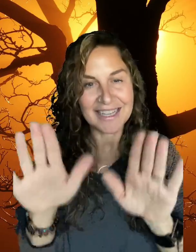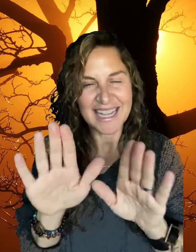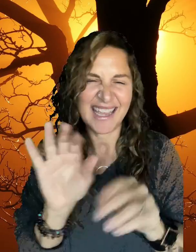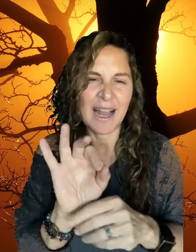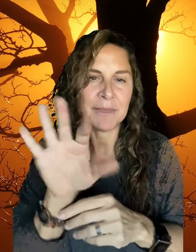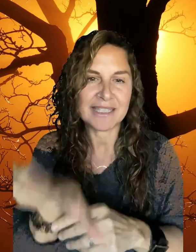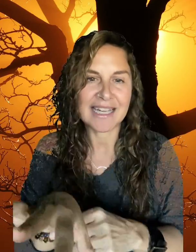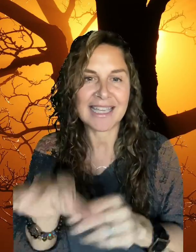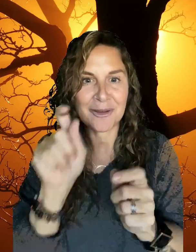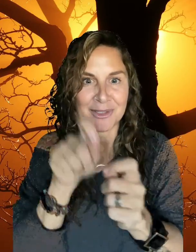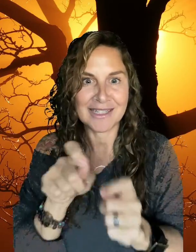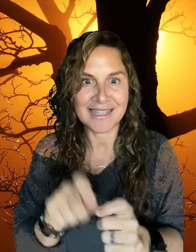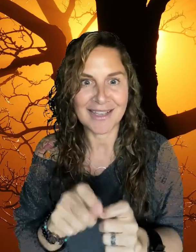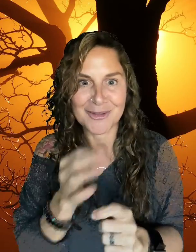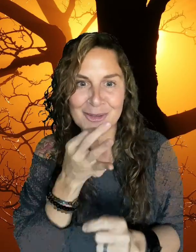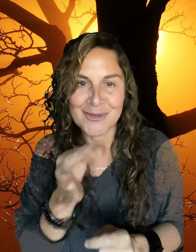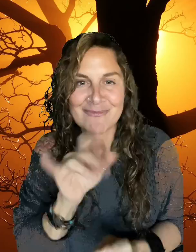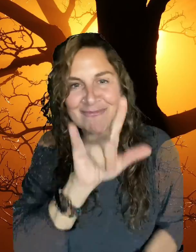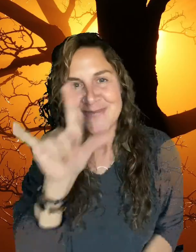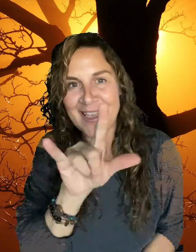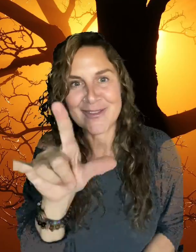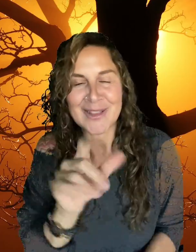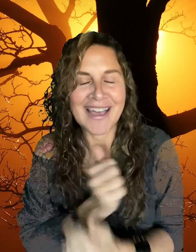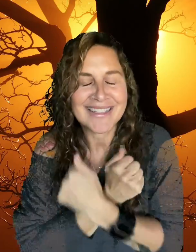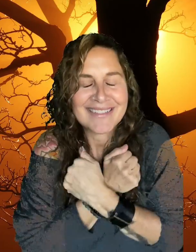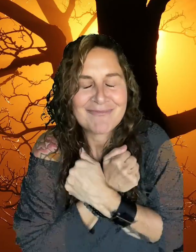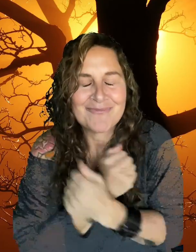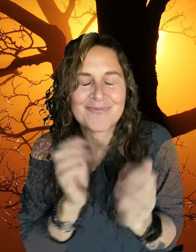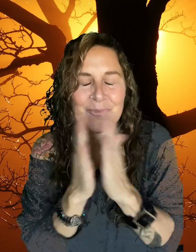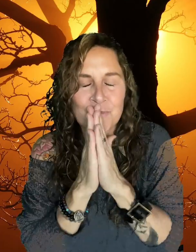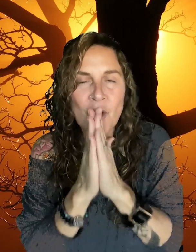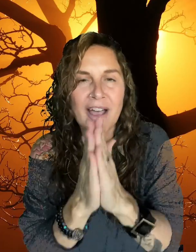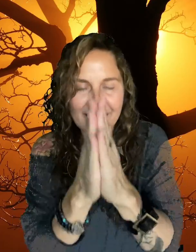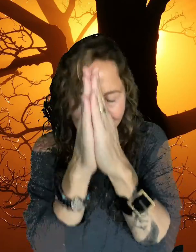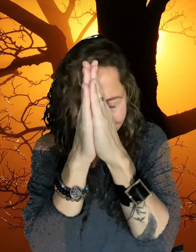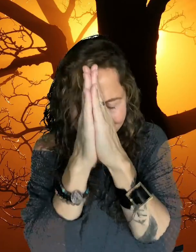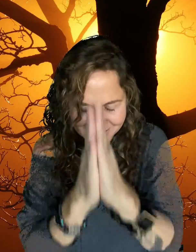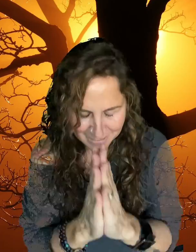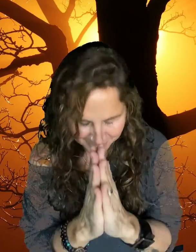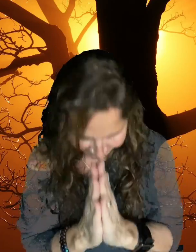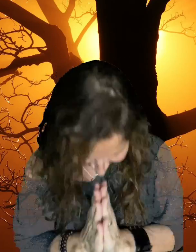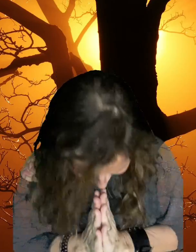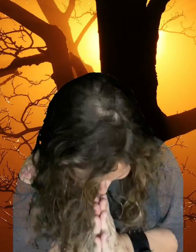and I'll be sending out details soon. Love you lots. Mwah. Hugs and namaste.